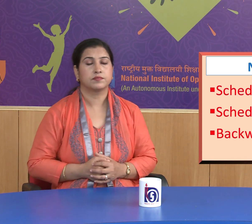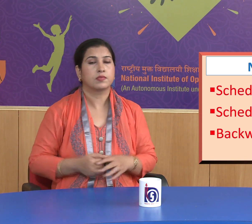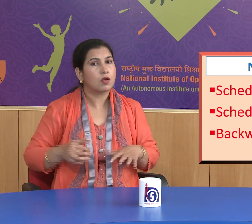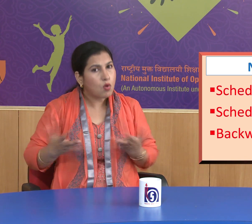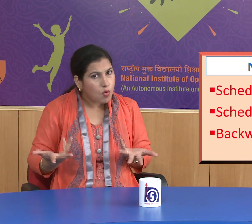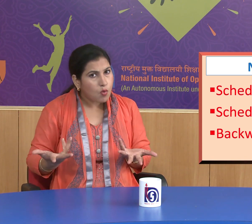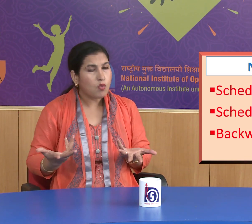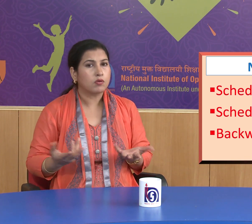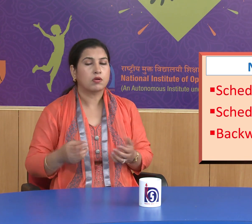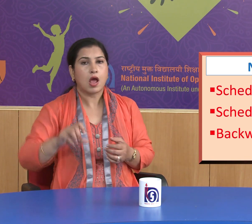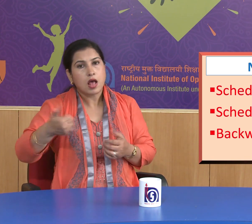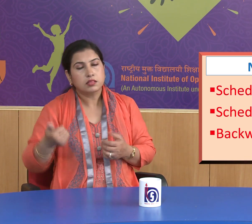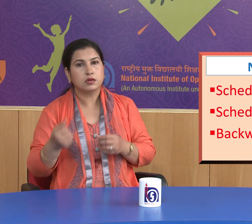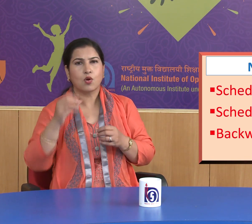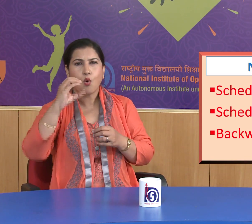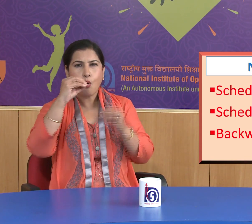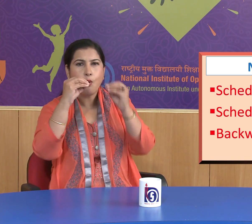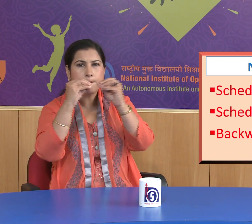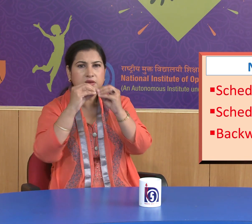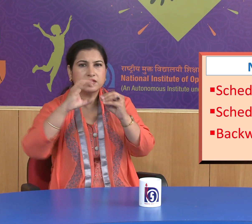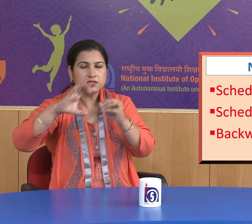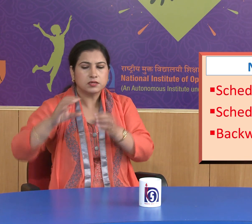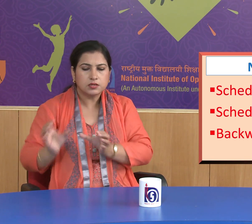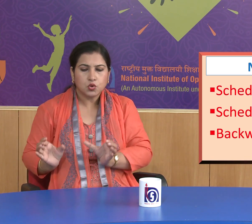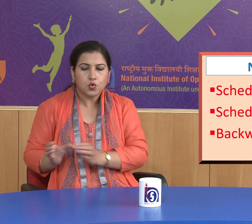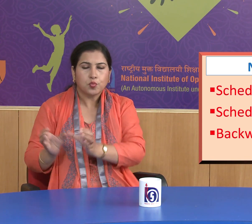and other backward classes.